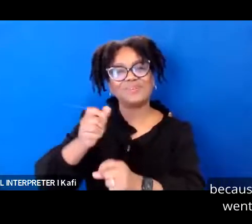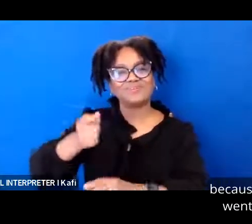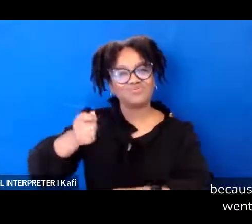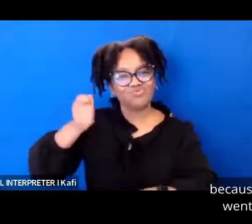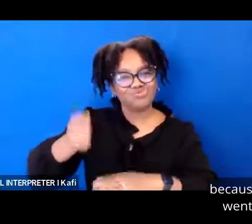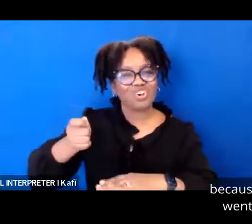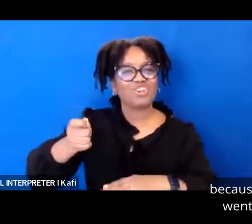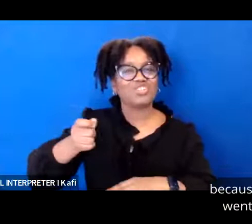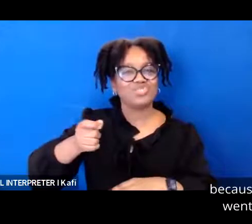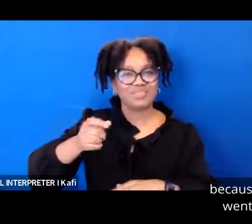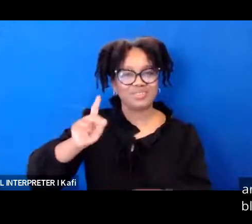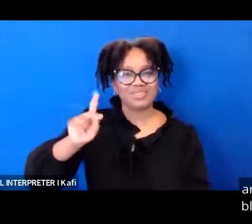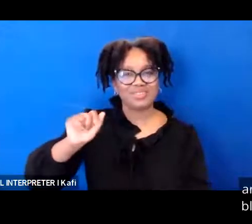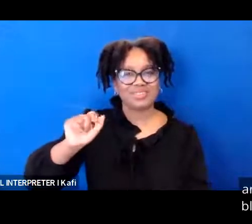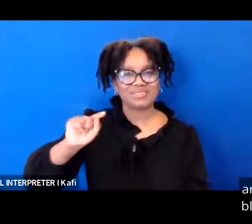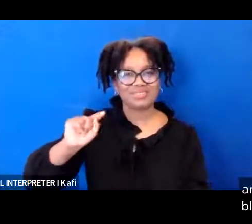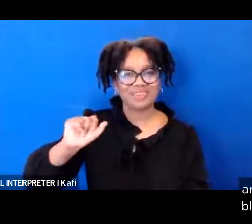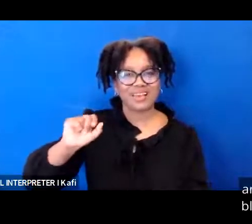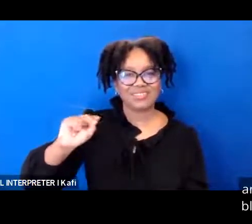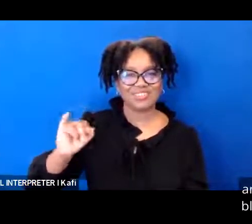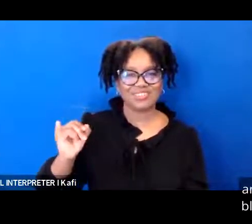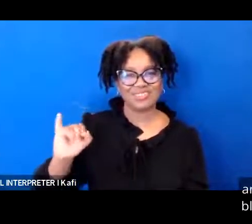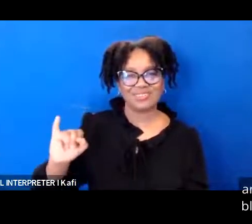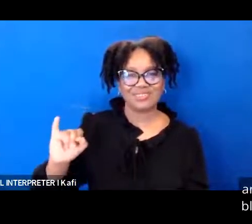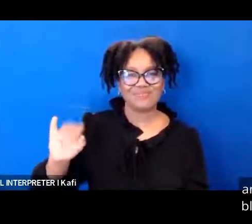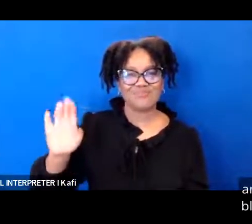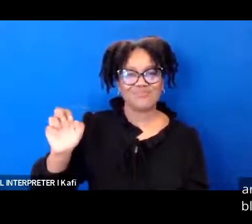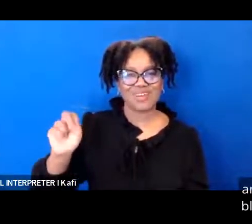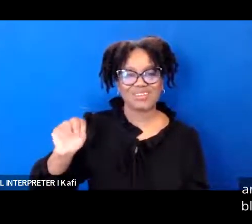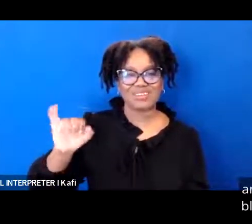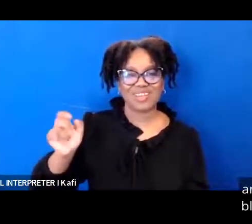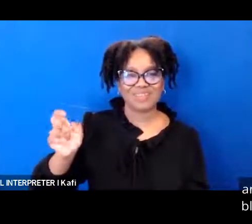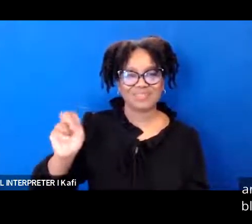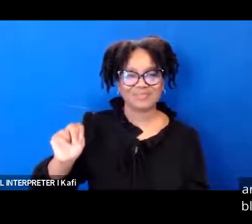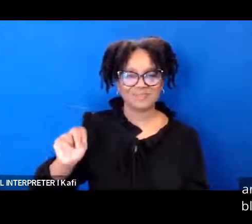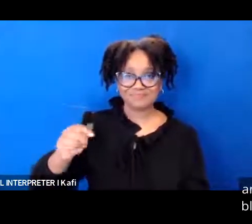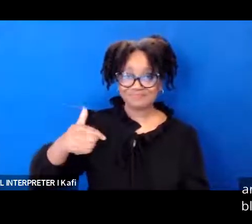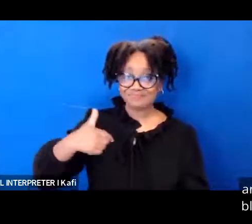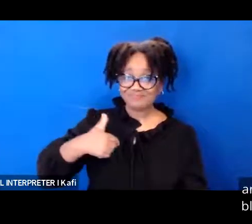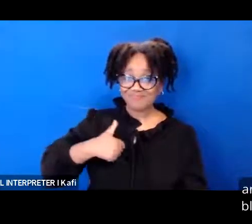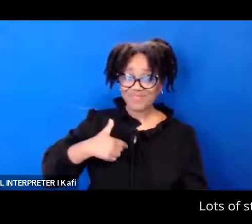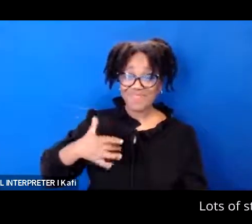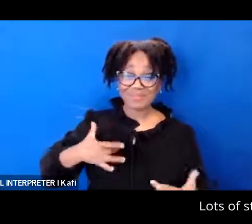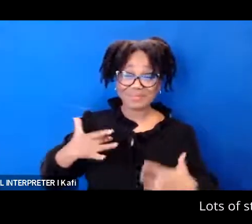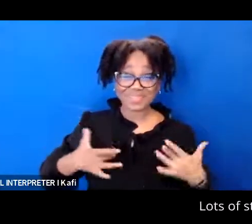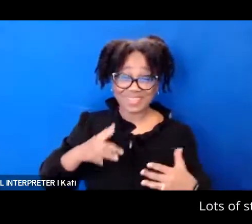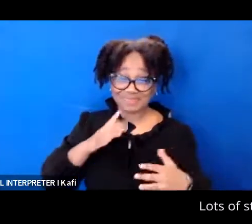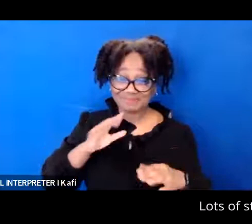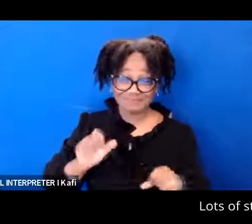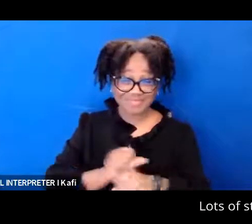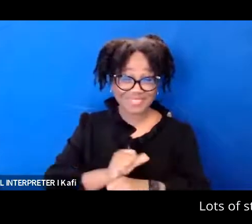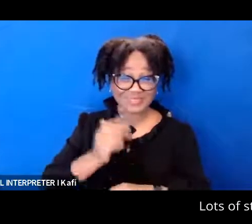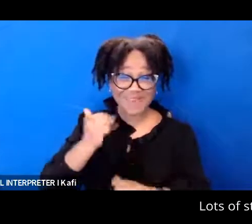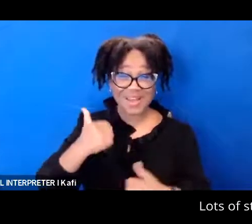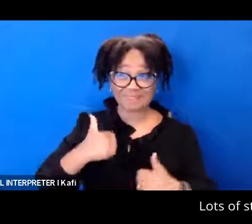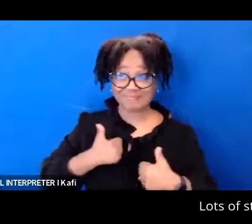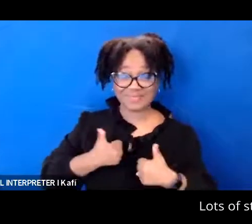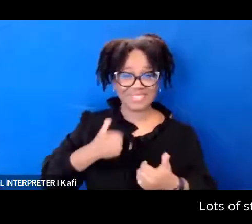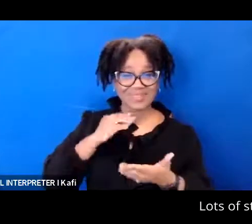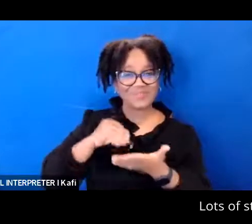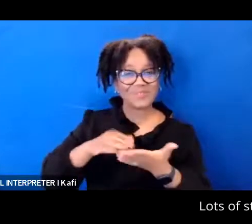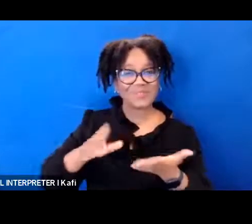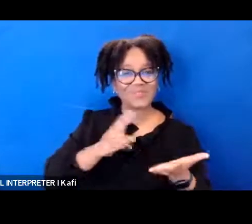harvard law school and was the first deafblind person to do so lots of struggles and